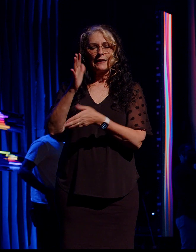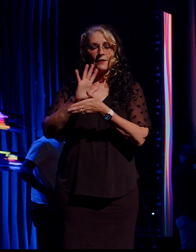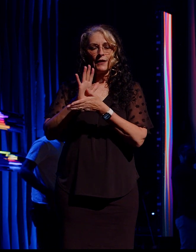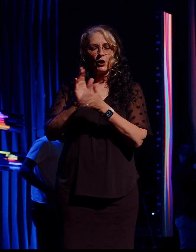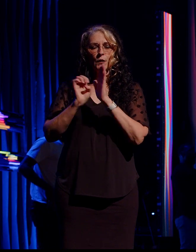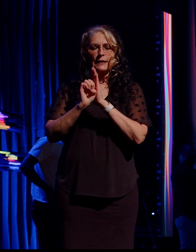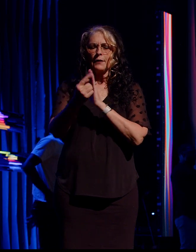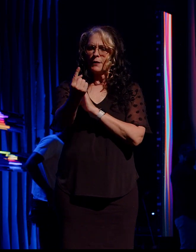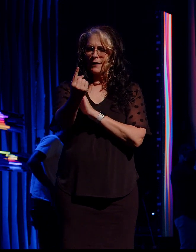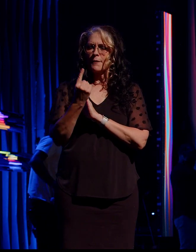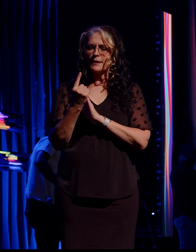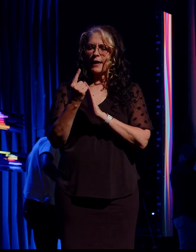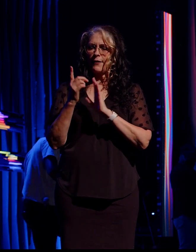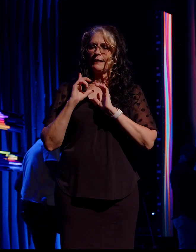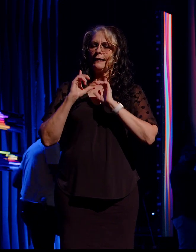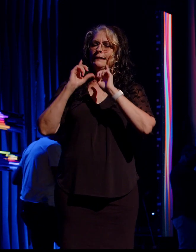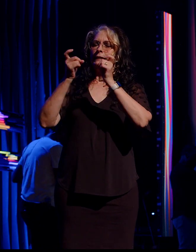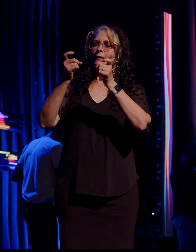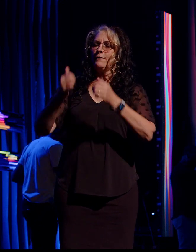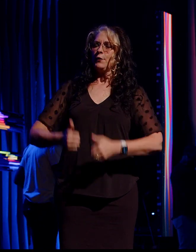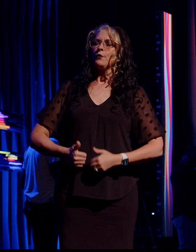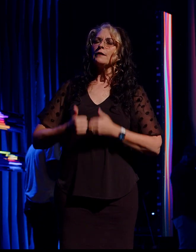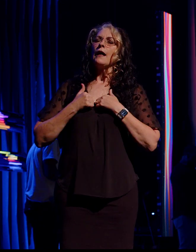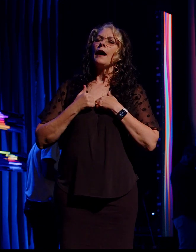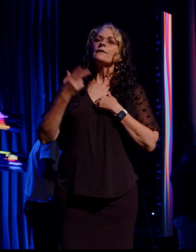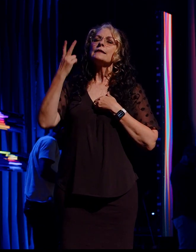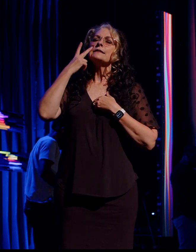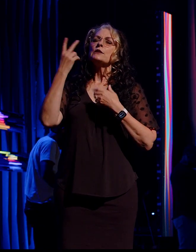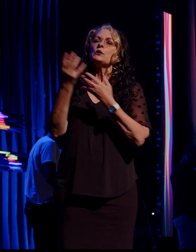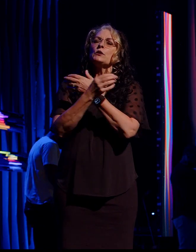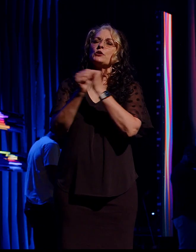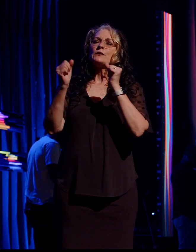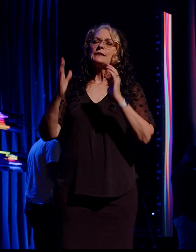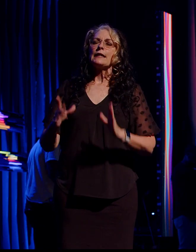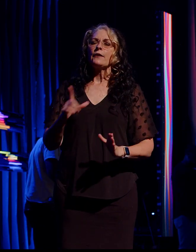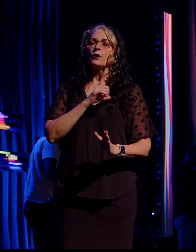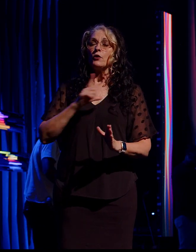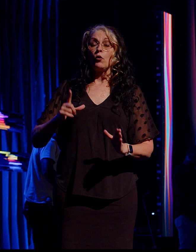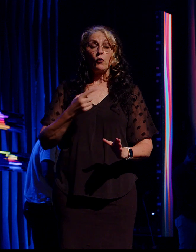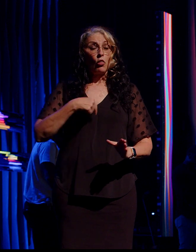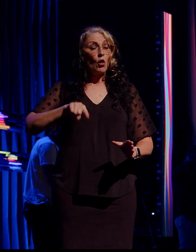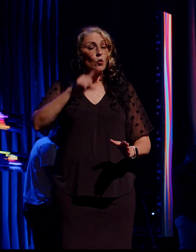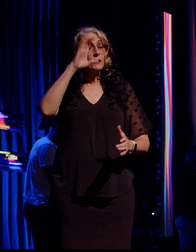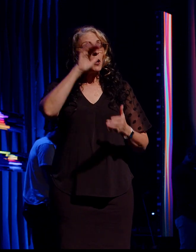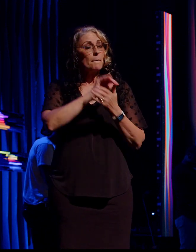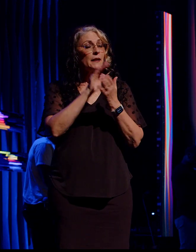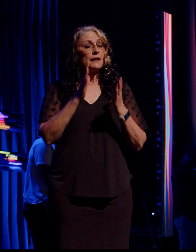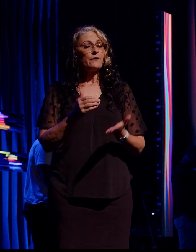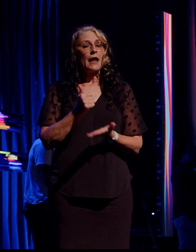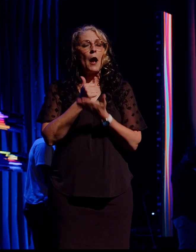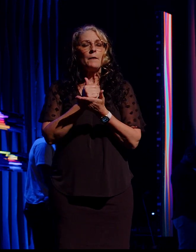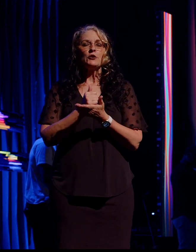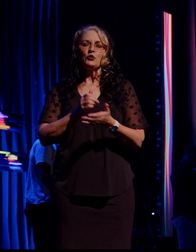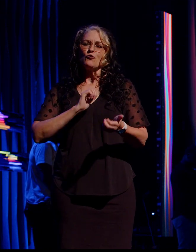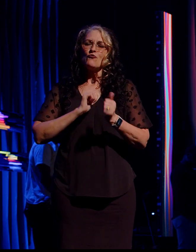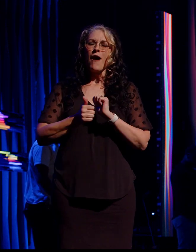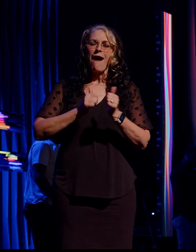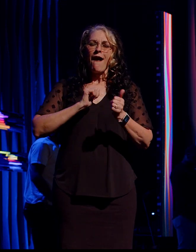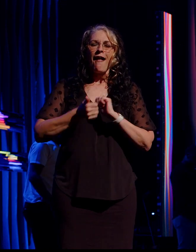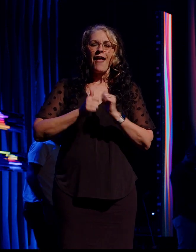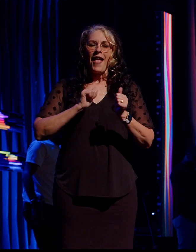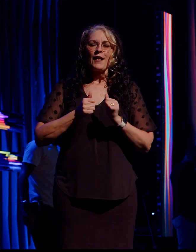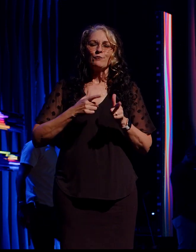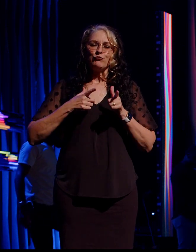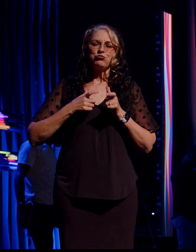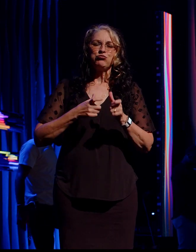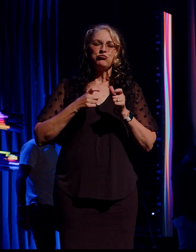and give their life to you today and receive you as Lord and Savior. For the rest of us who are believers, Lord, help us to run the race with the horses that you've